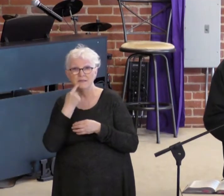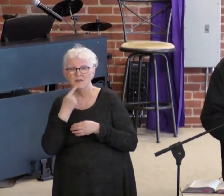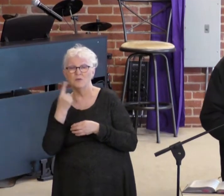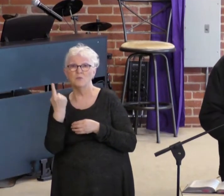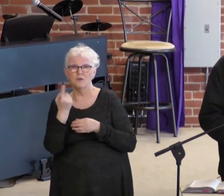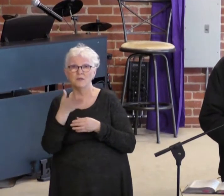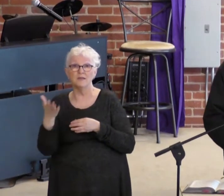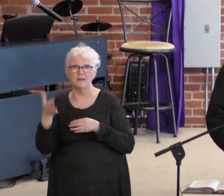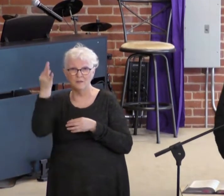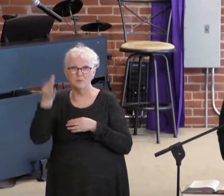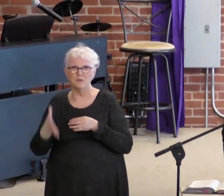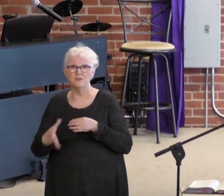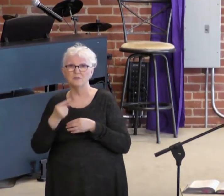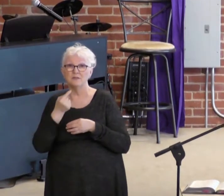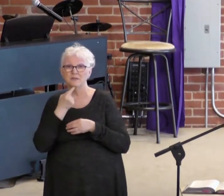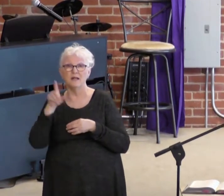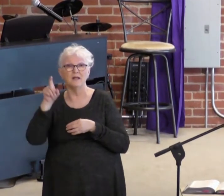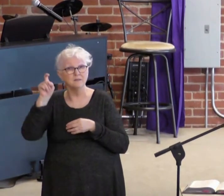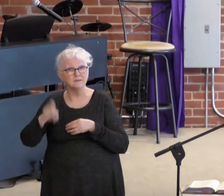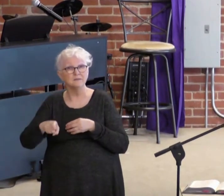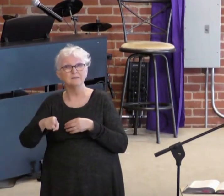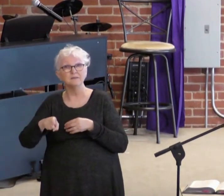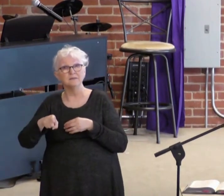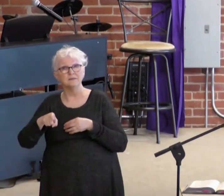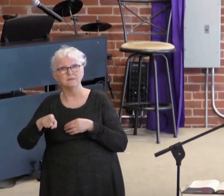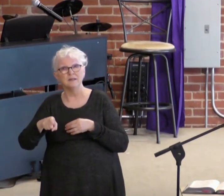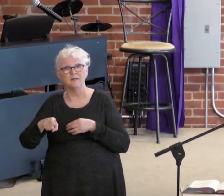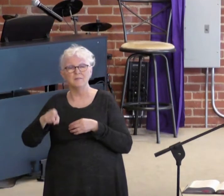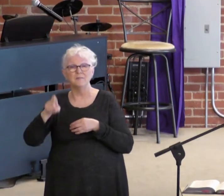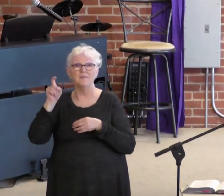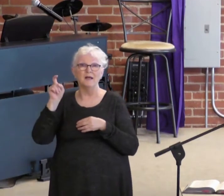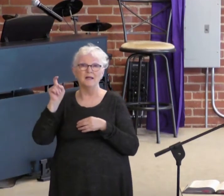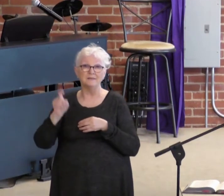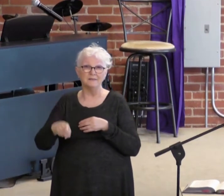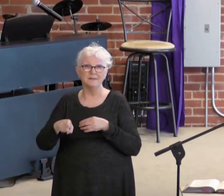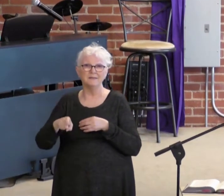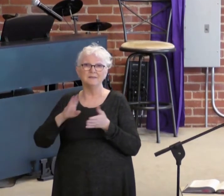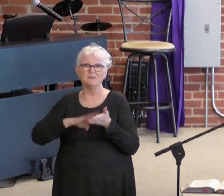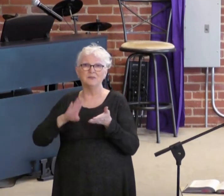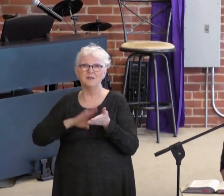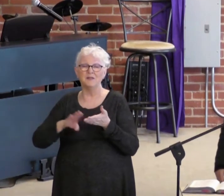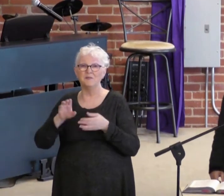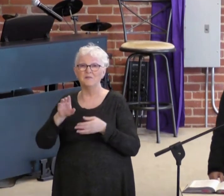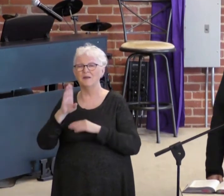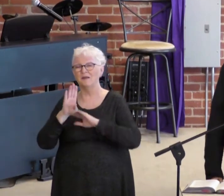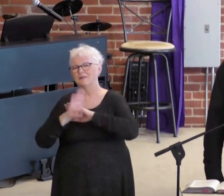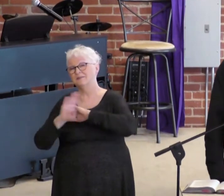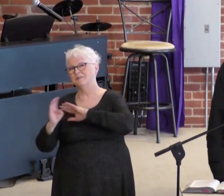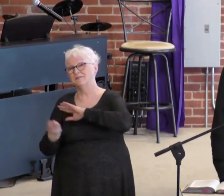preacher said, I have to forgive my trash passers.